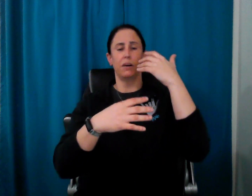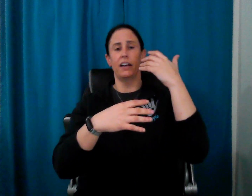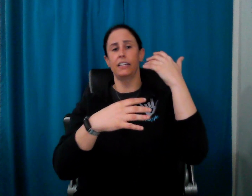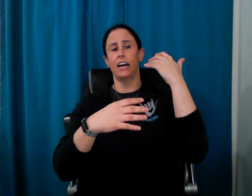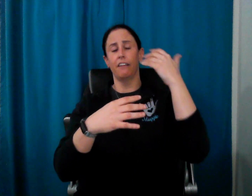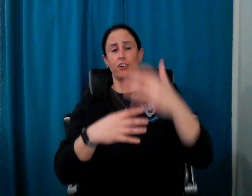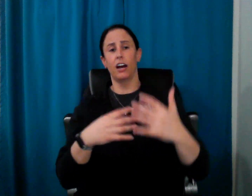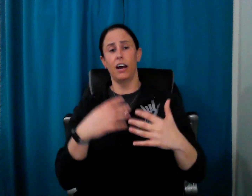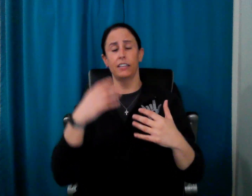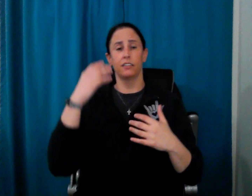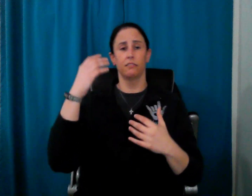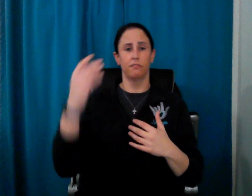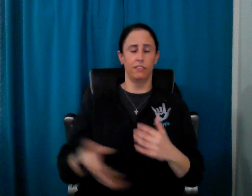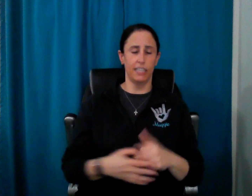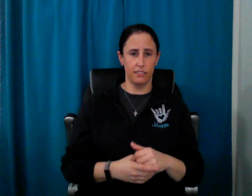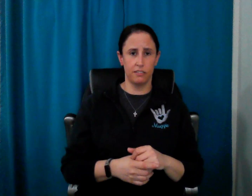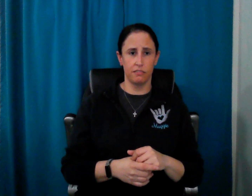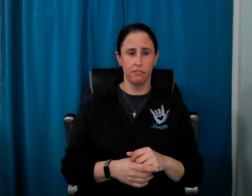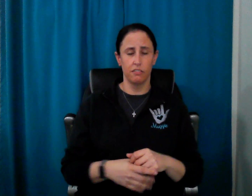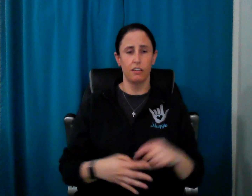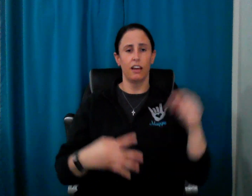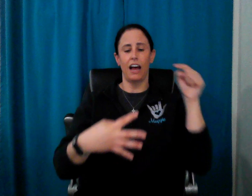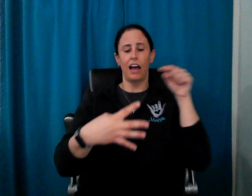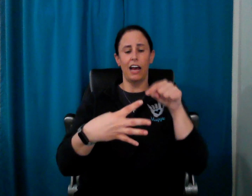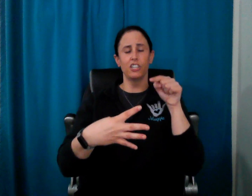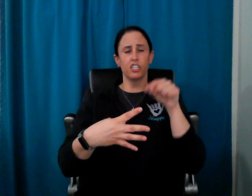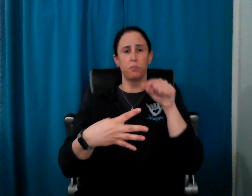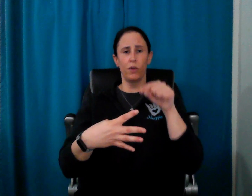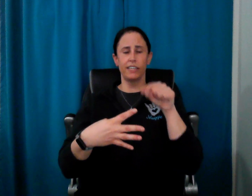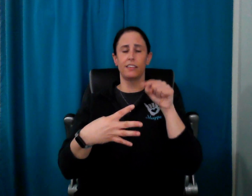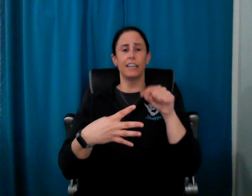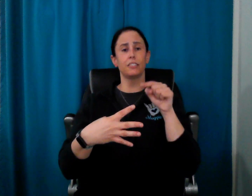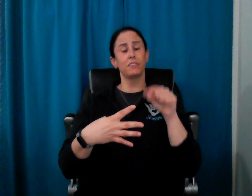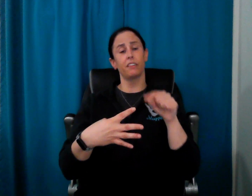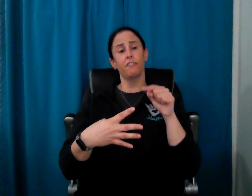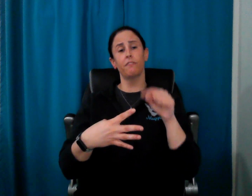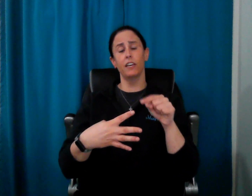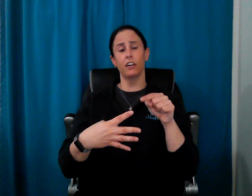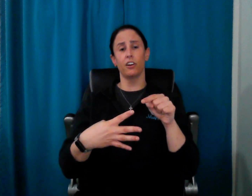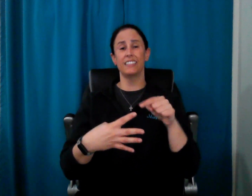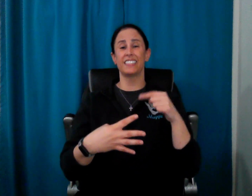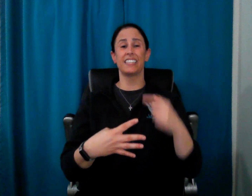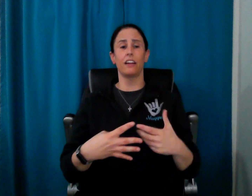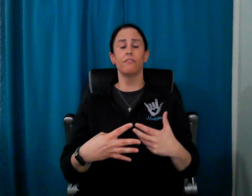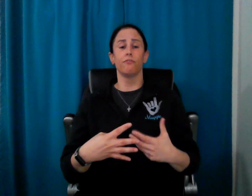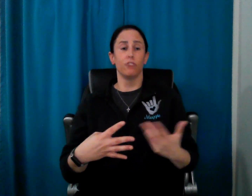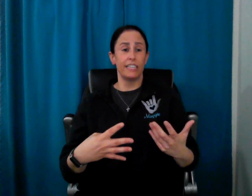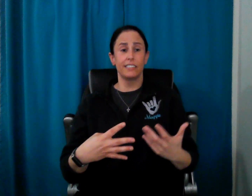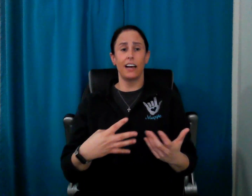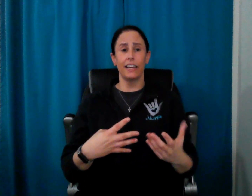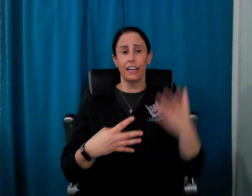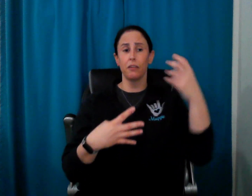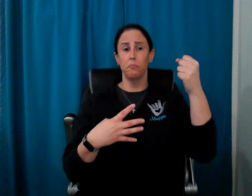but I forgot this. I just point to that specific finger instead of re-signing